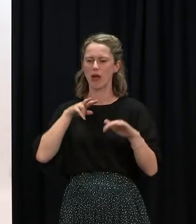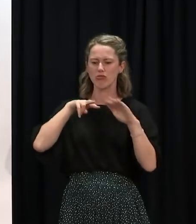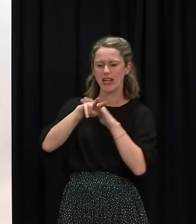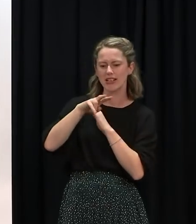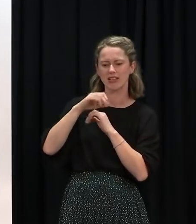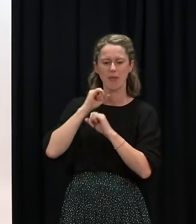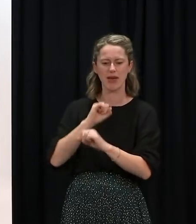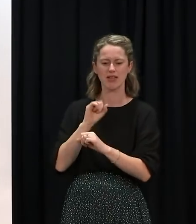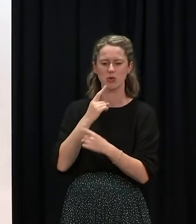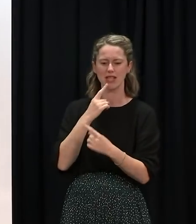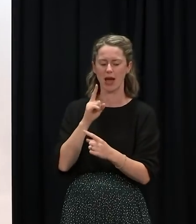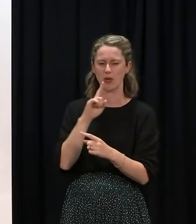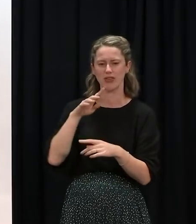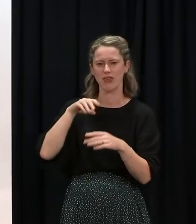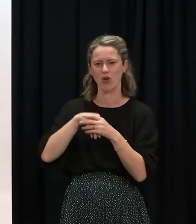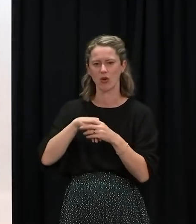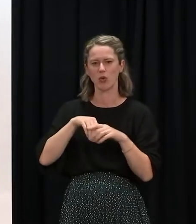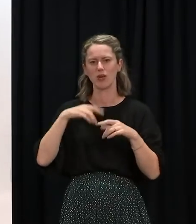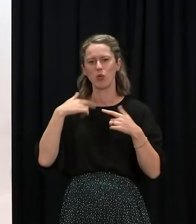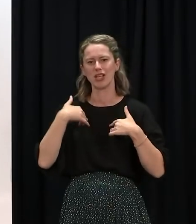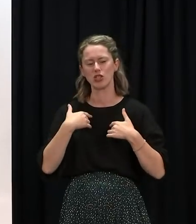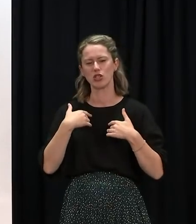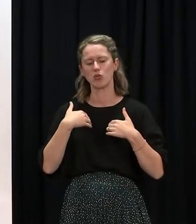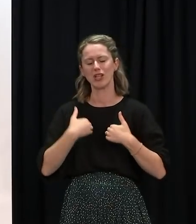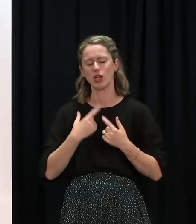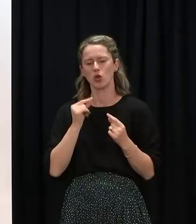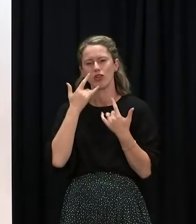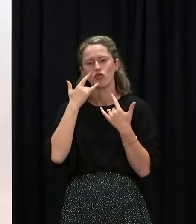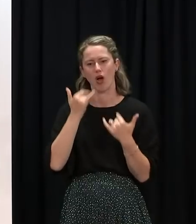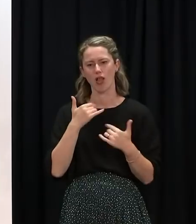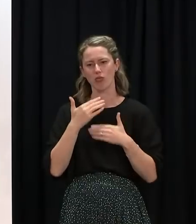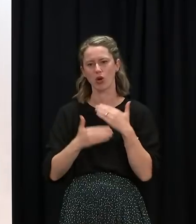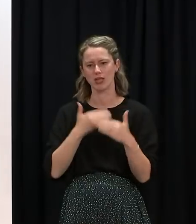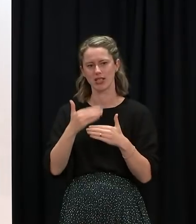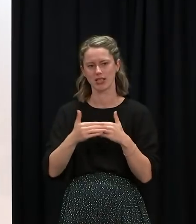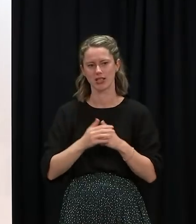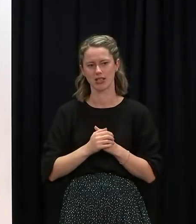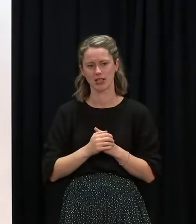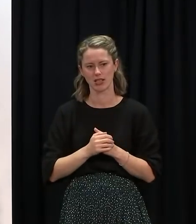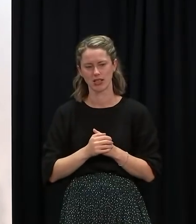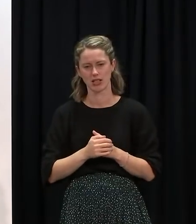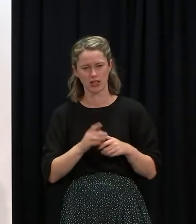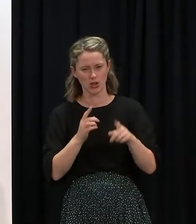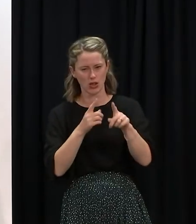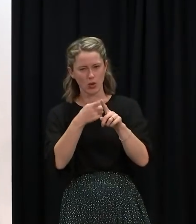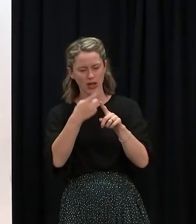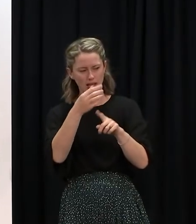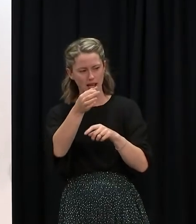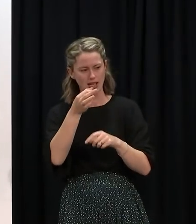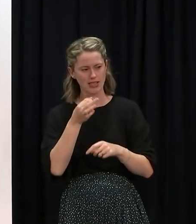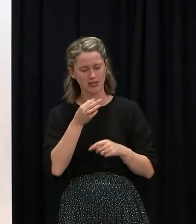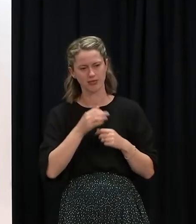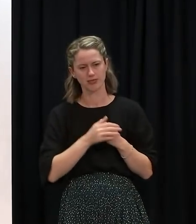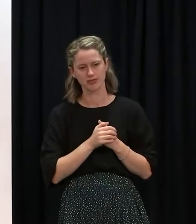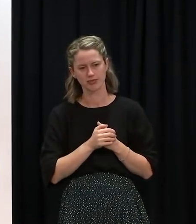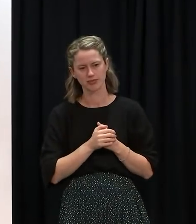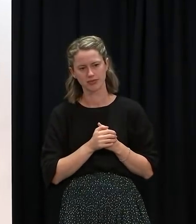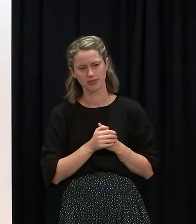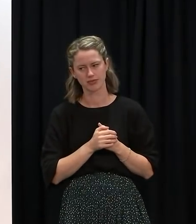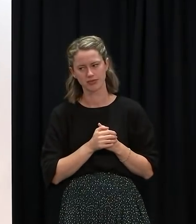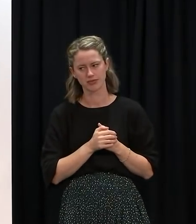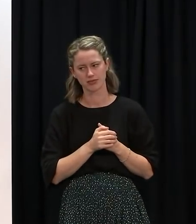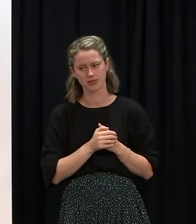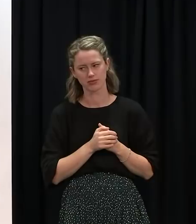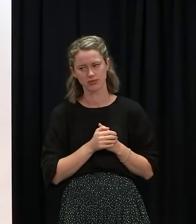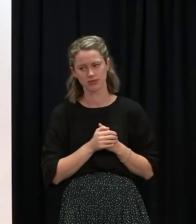what that might look like until we've actually gone through the trial process. That's what it's designed to do. Just really quickly, is there a chance that